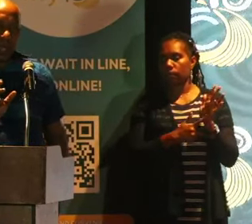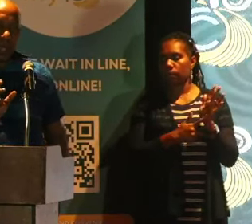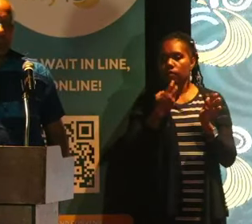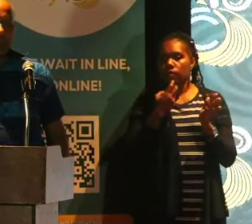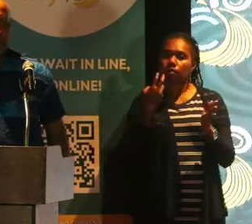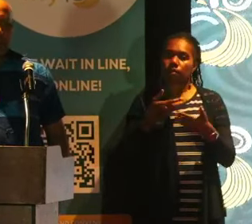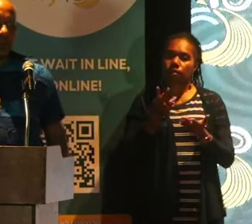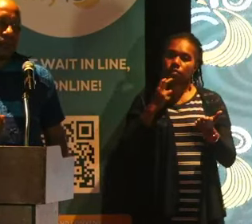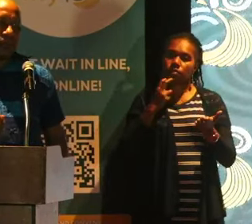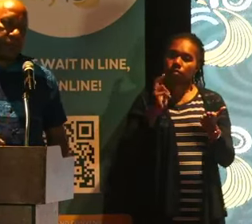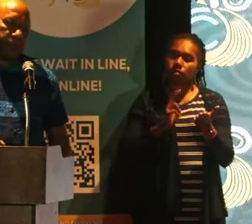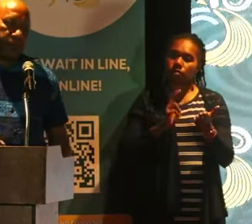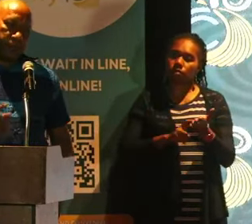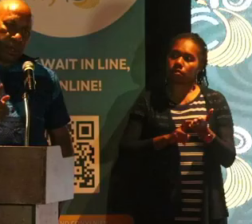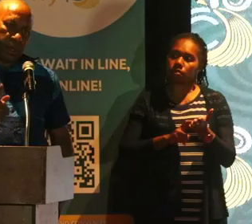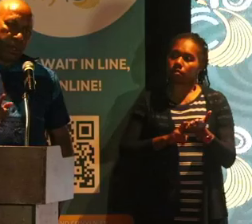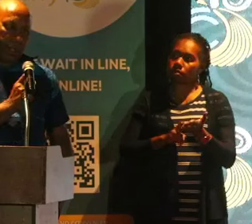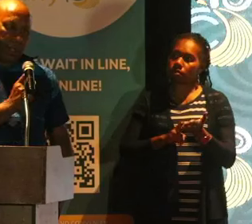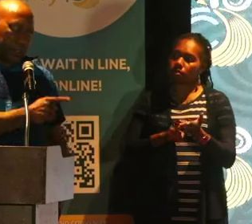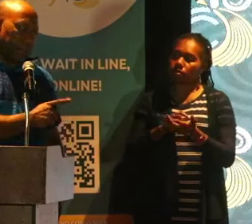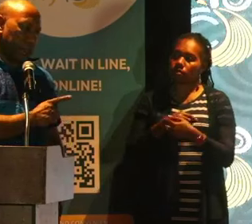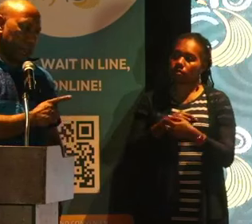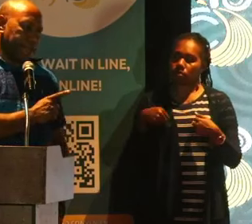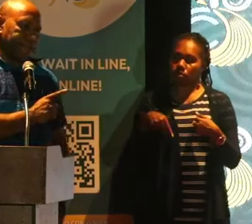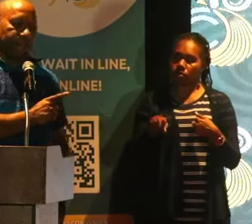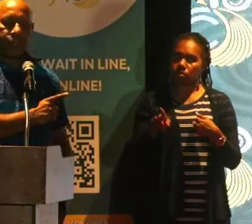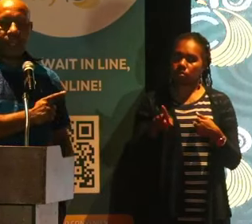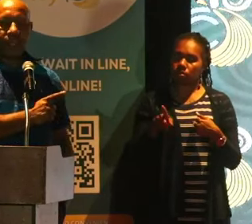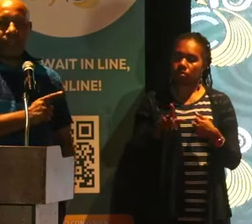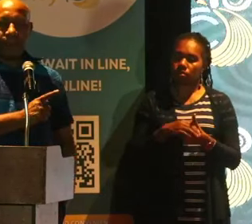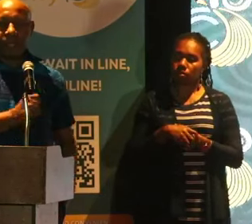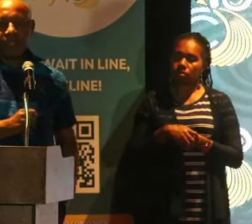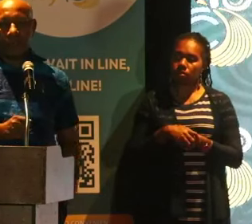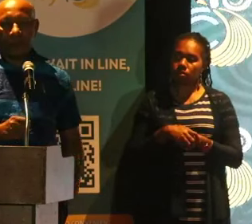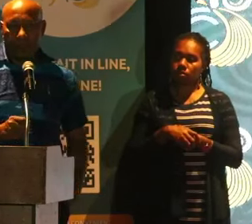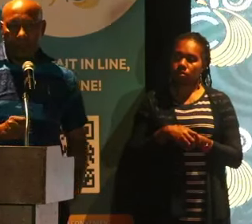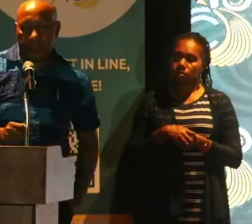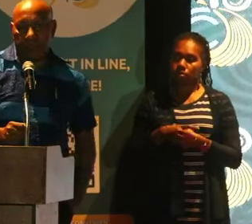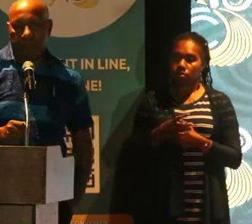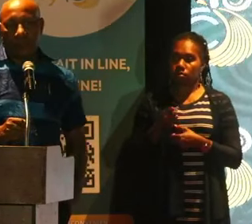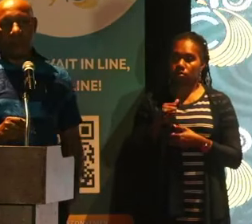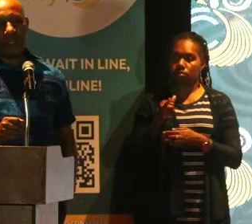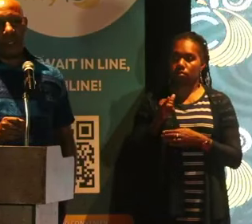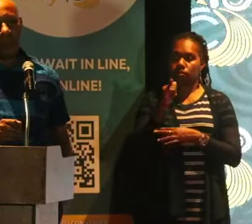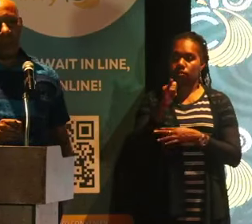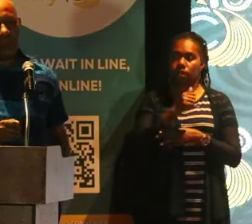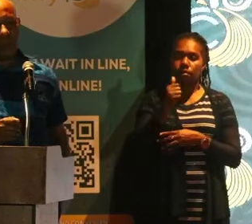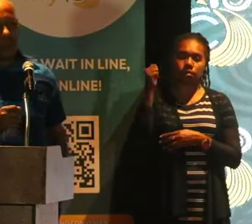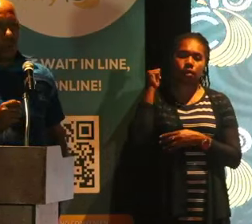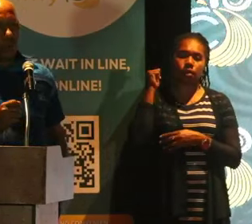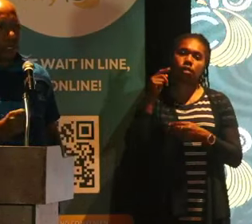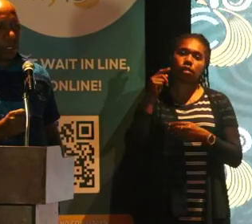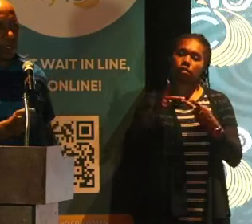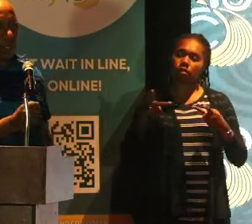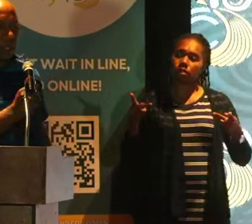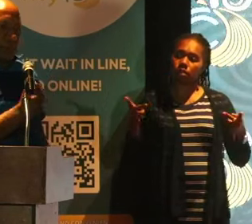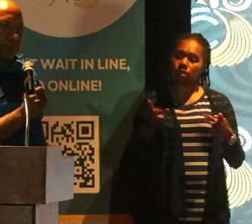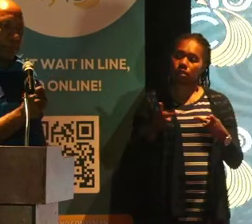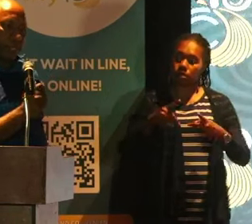bring them out of poverty. This is what this model is all about. Because